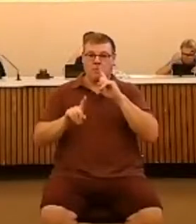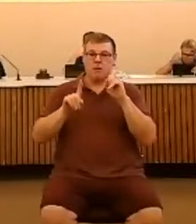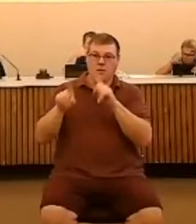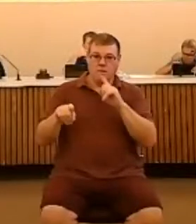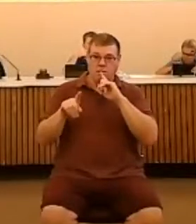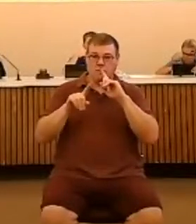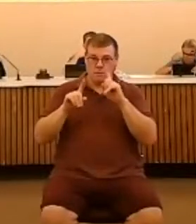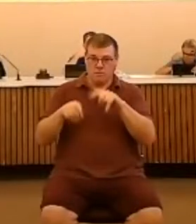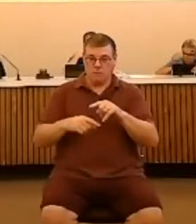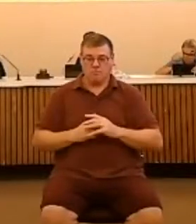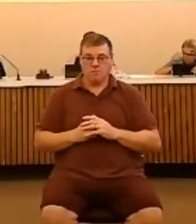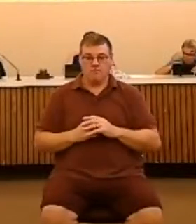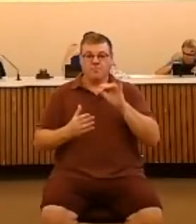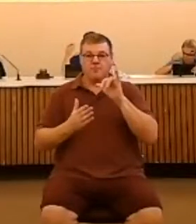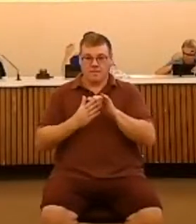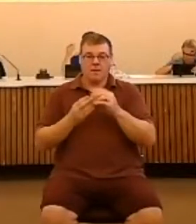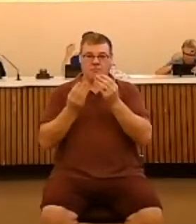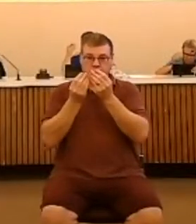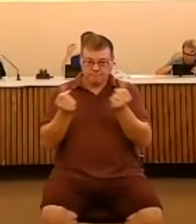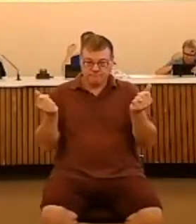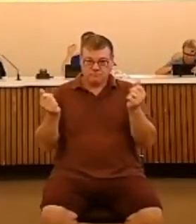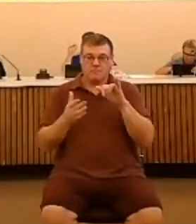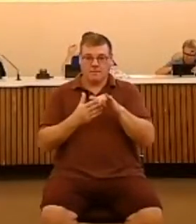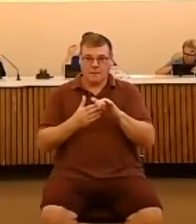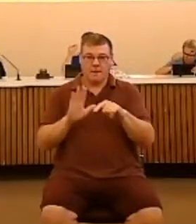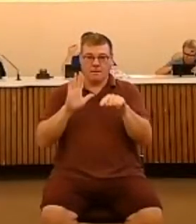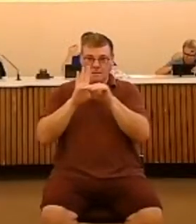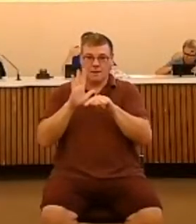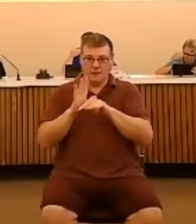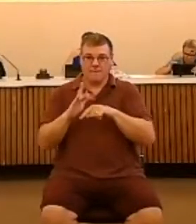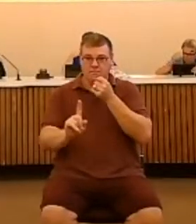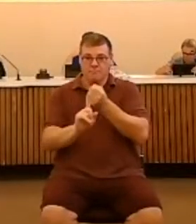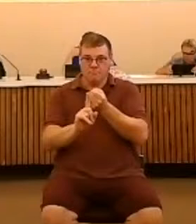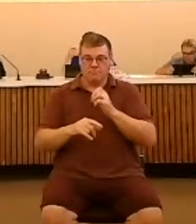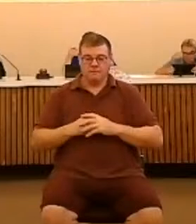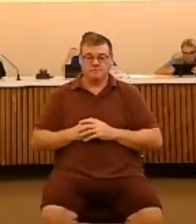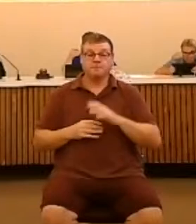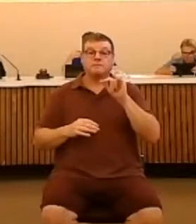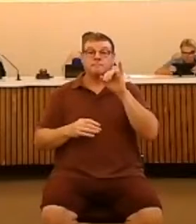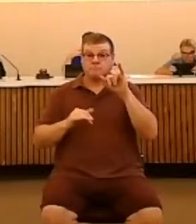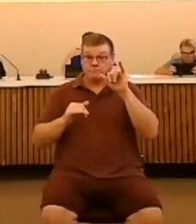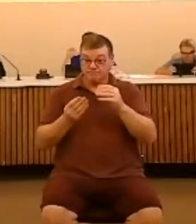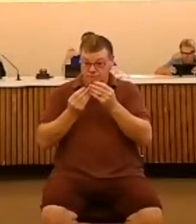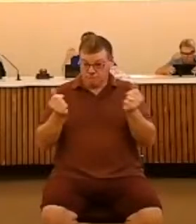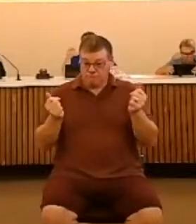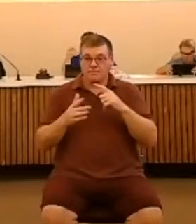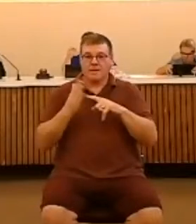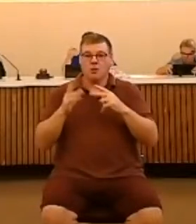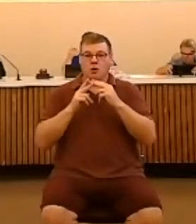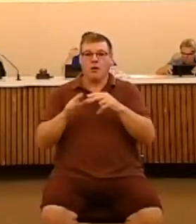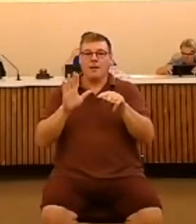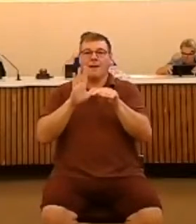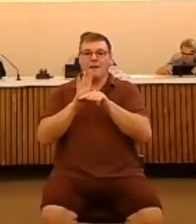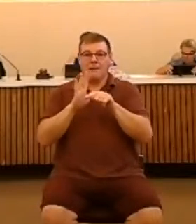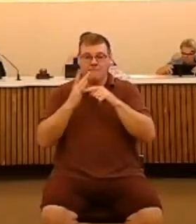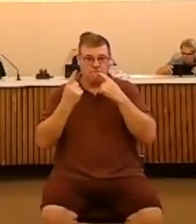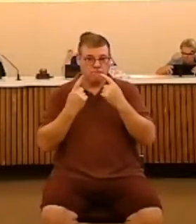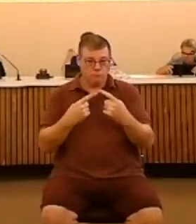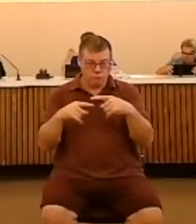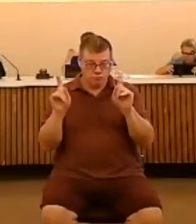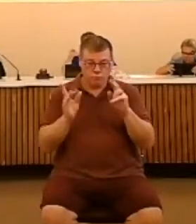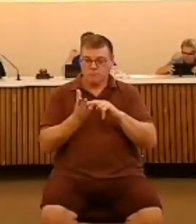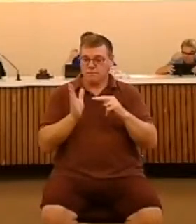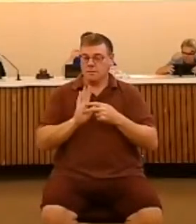solutions that mitigate those adverse impacts. If they're able to mitigate everything, they get what's called a negative declaration, which says